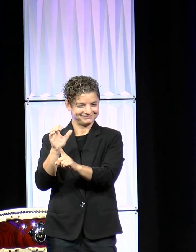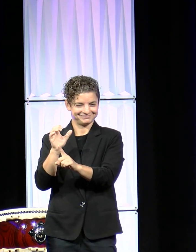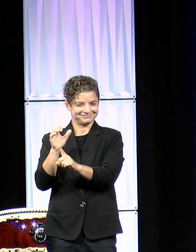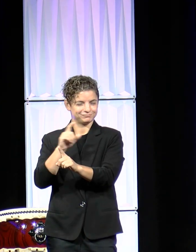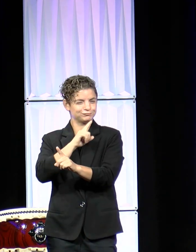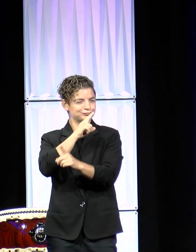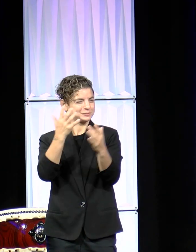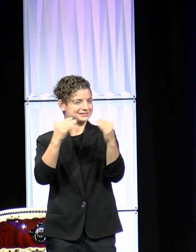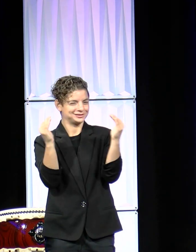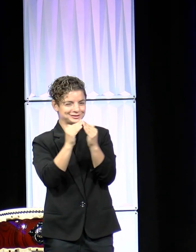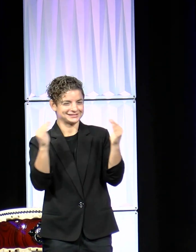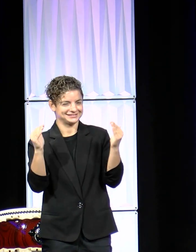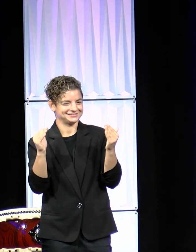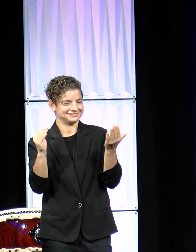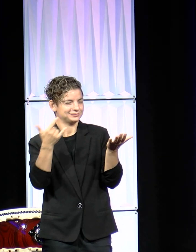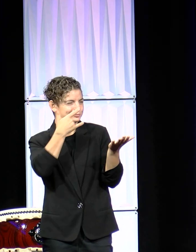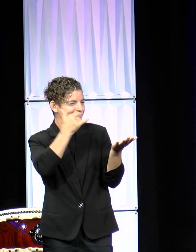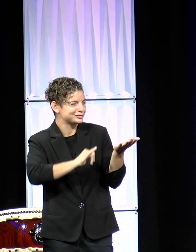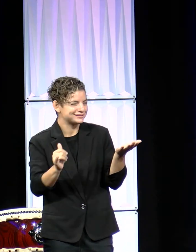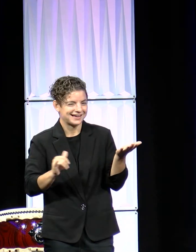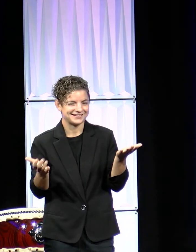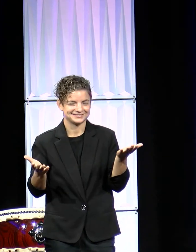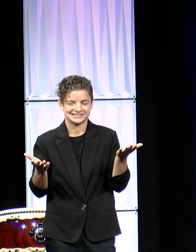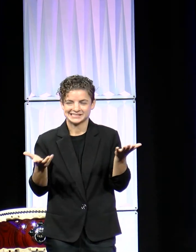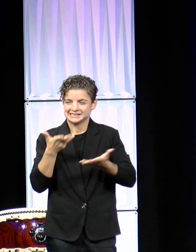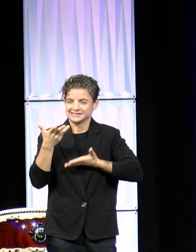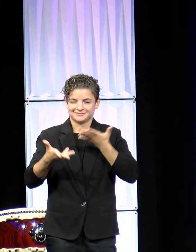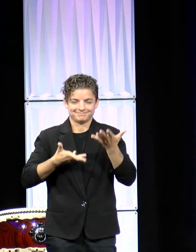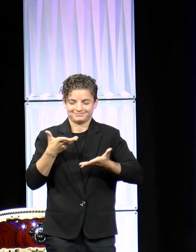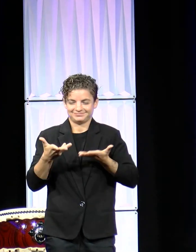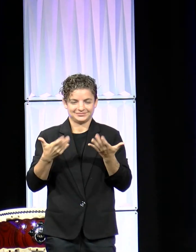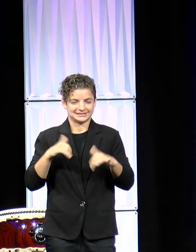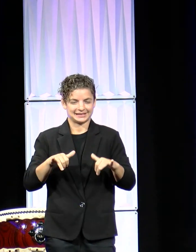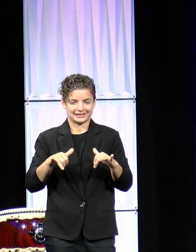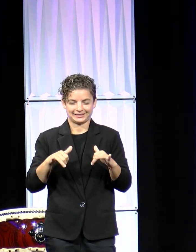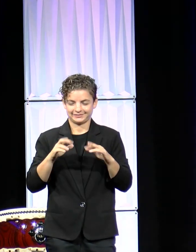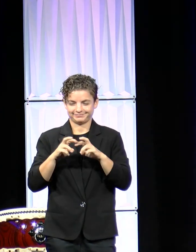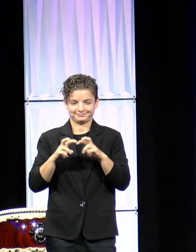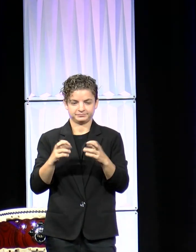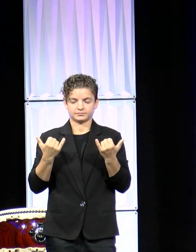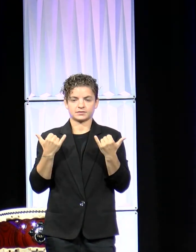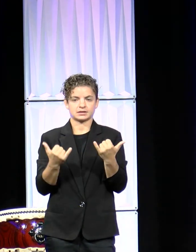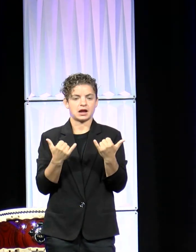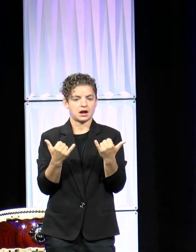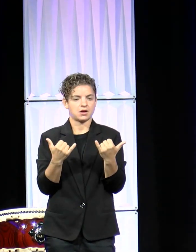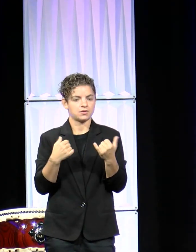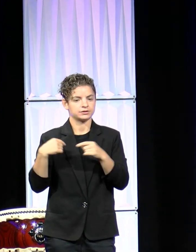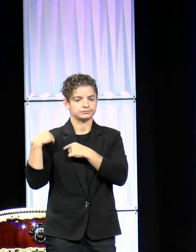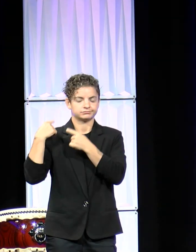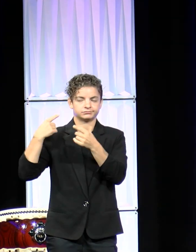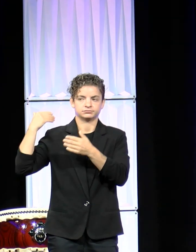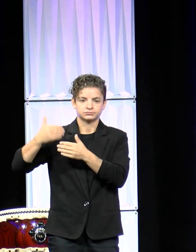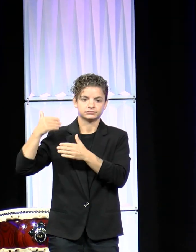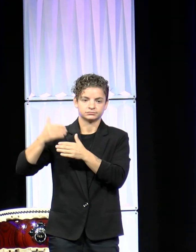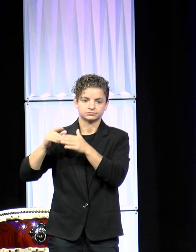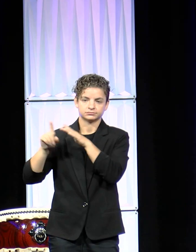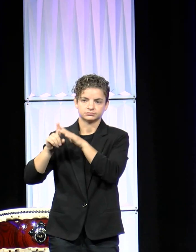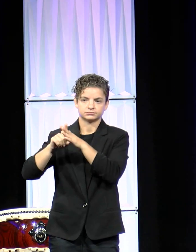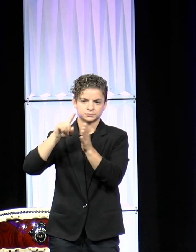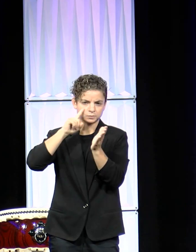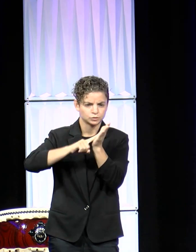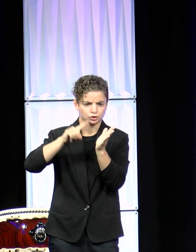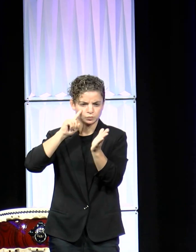environments. Doing a series of research projects right now and upcoming centered around justice in